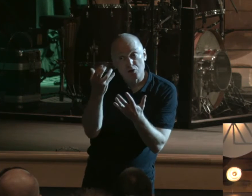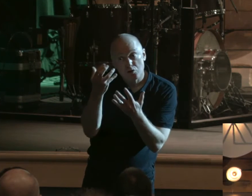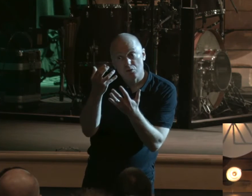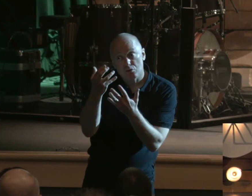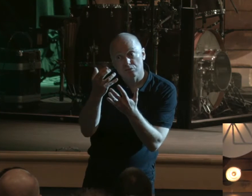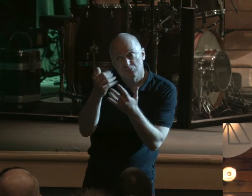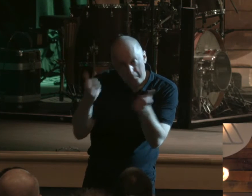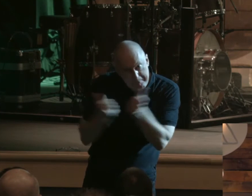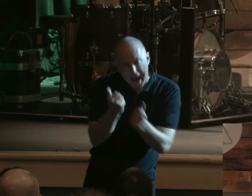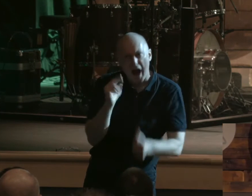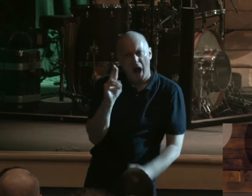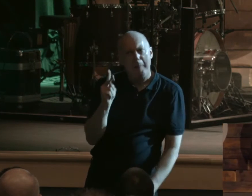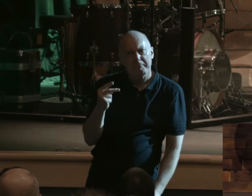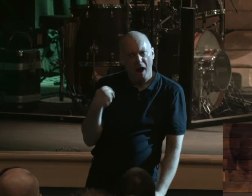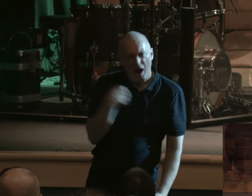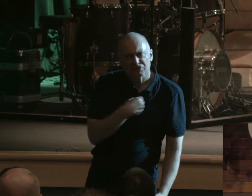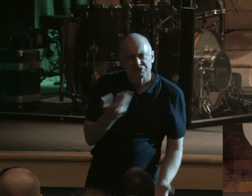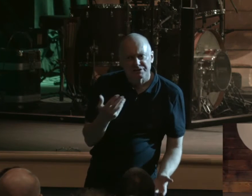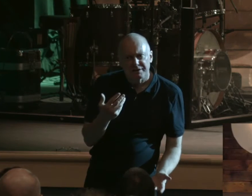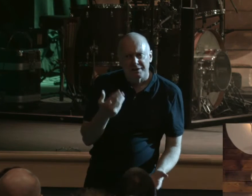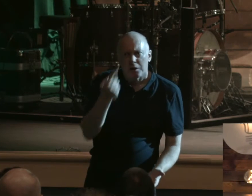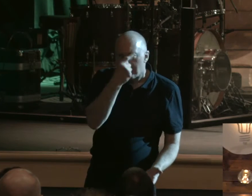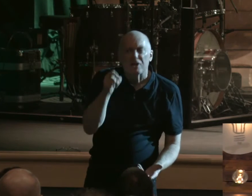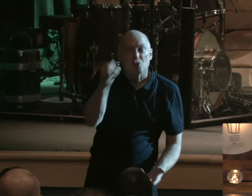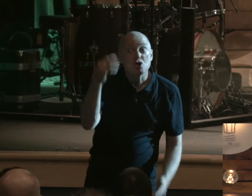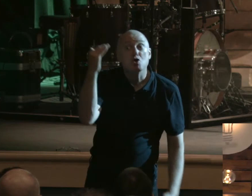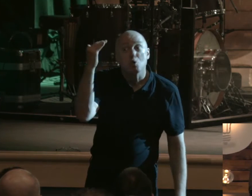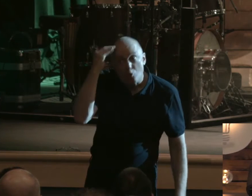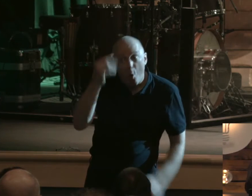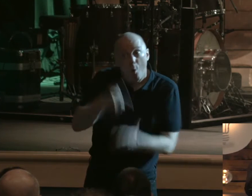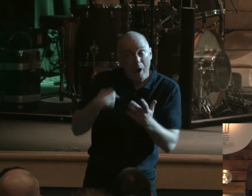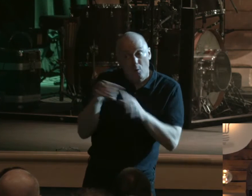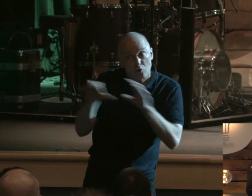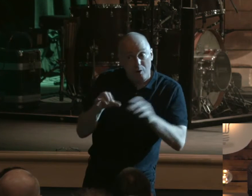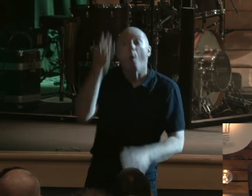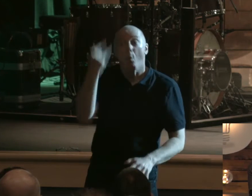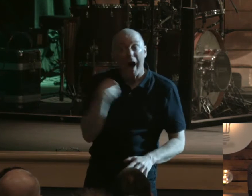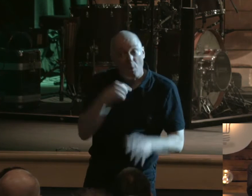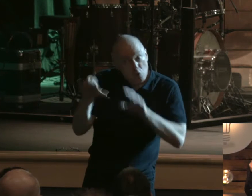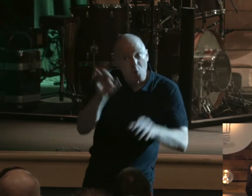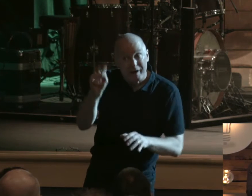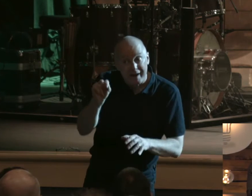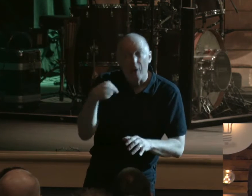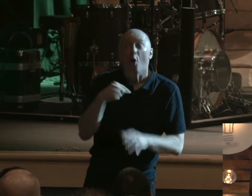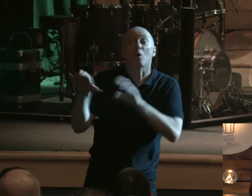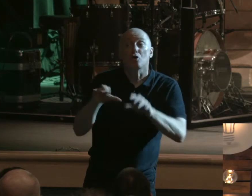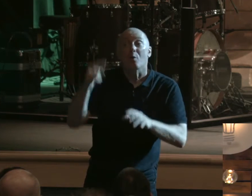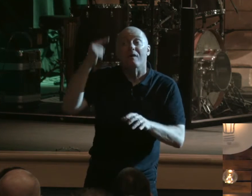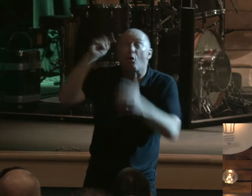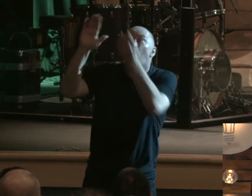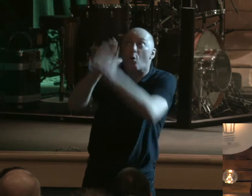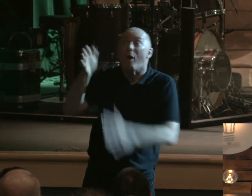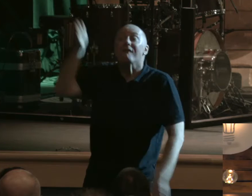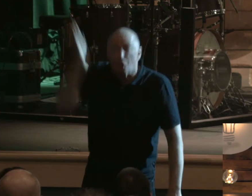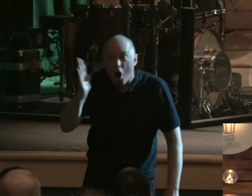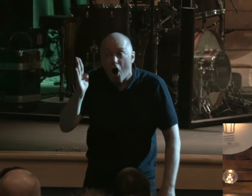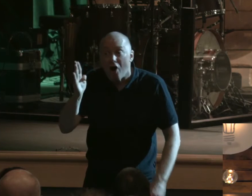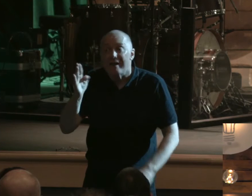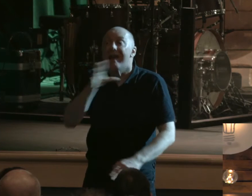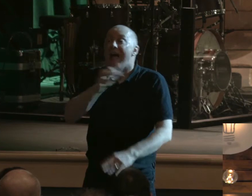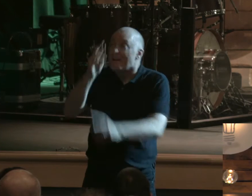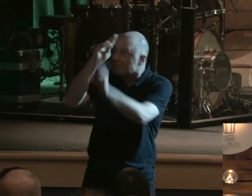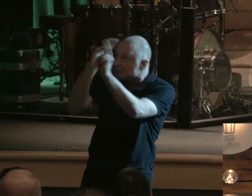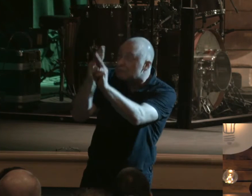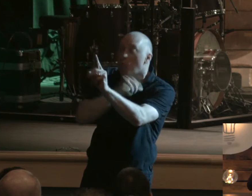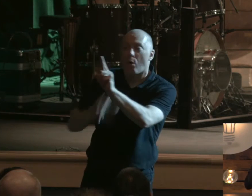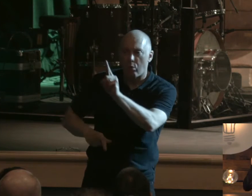that you can turn and you can defend us because you know what we're doing and why we're doing it. We are doing this for the glory of God and the fear